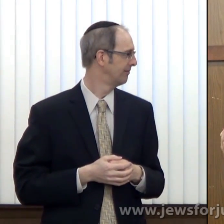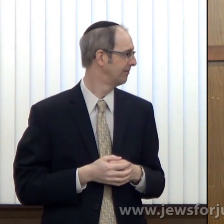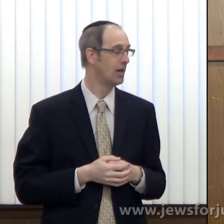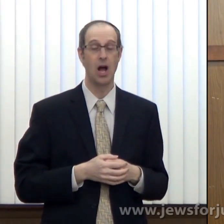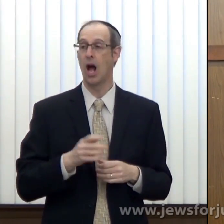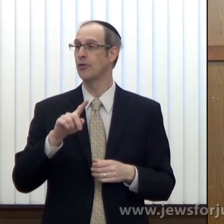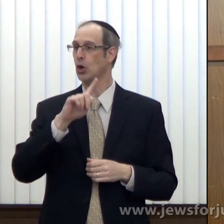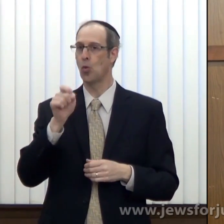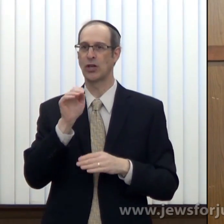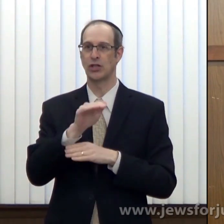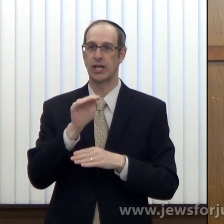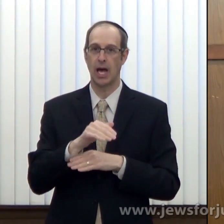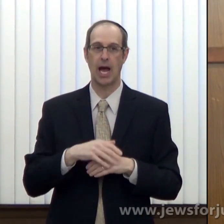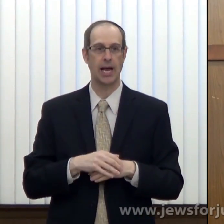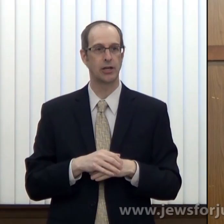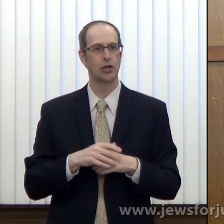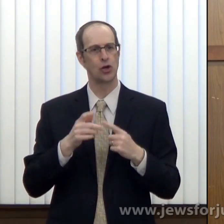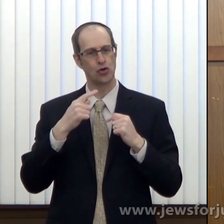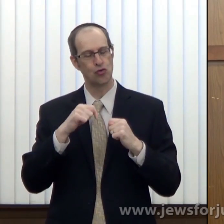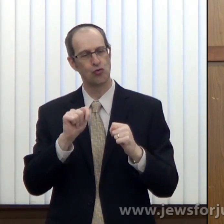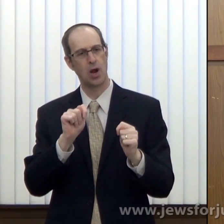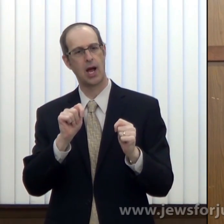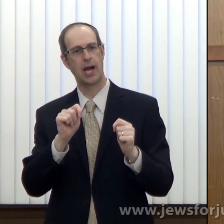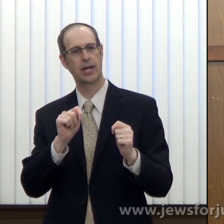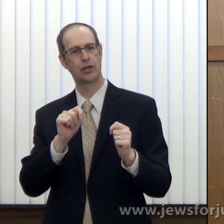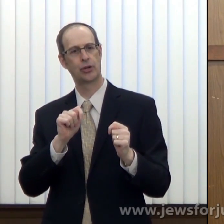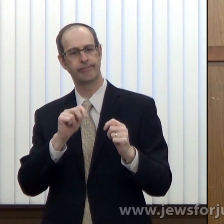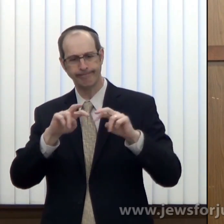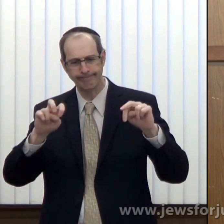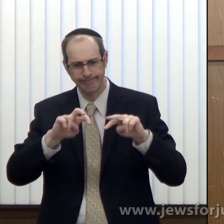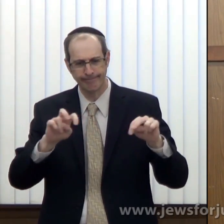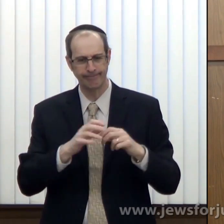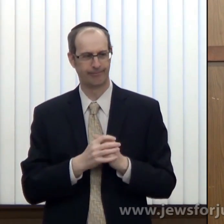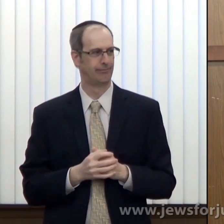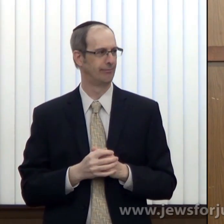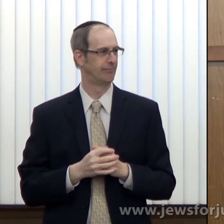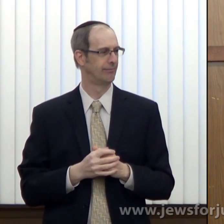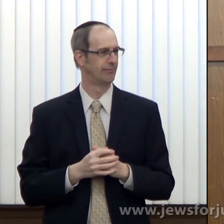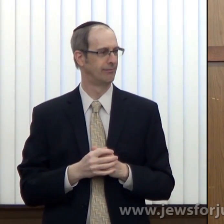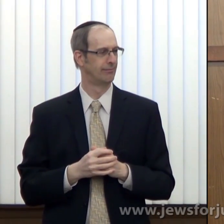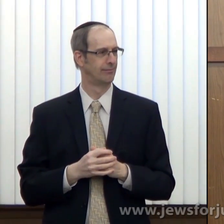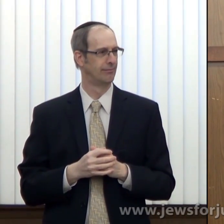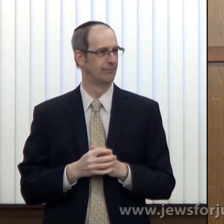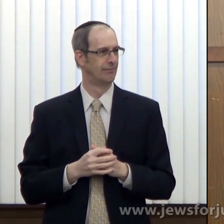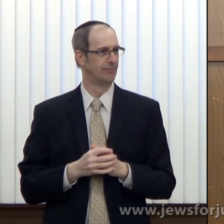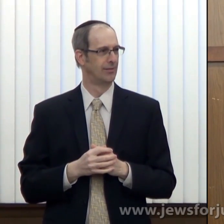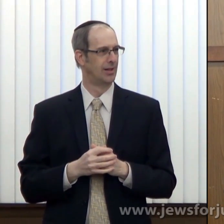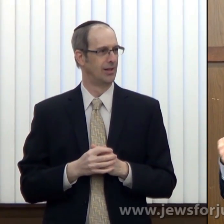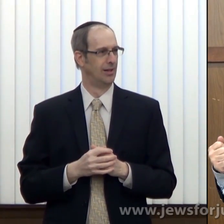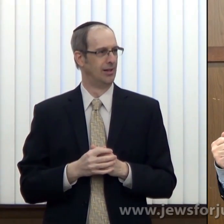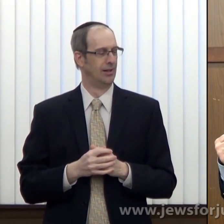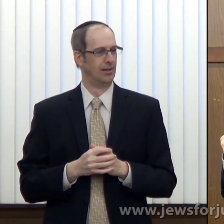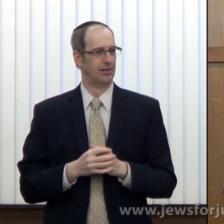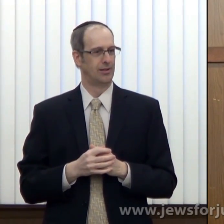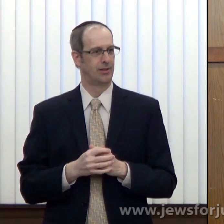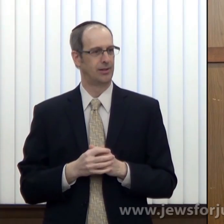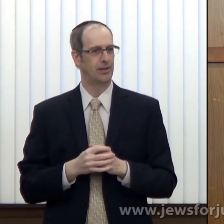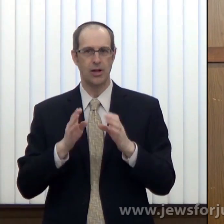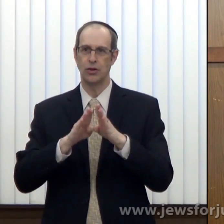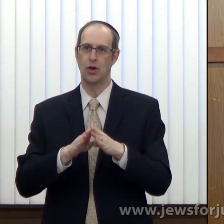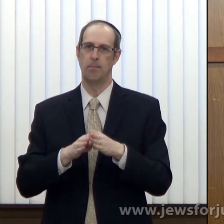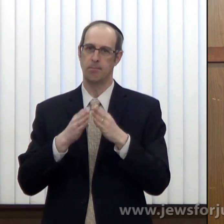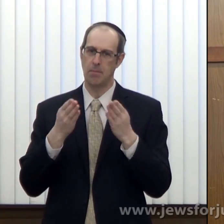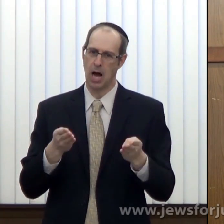The question tonight that we're going to try to analyze, though, is, does the